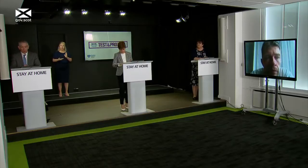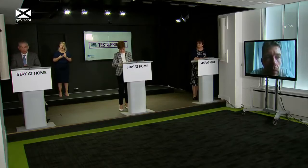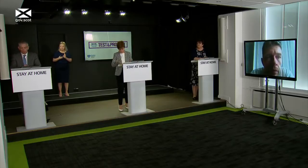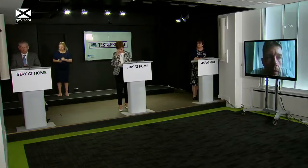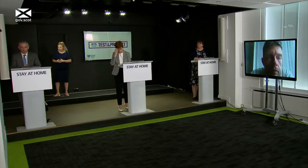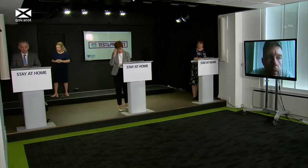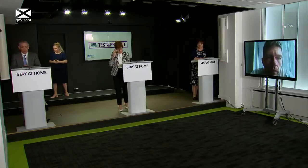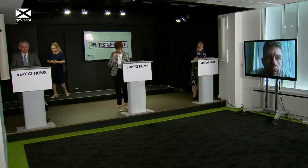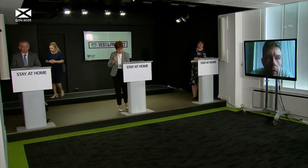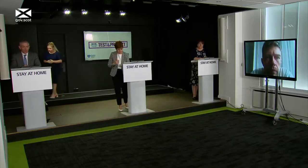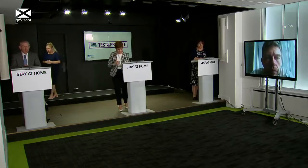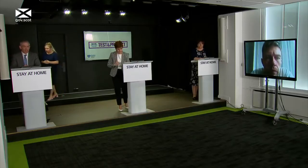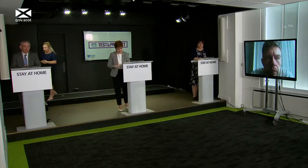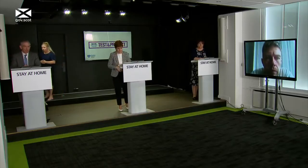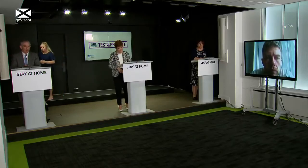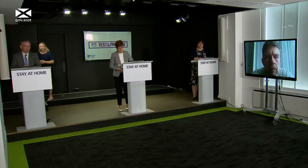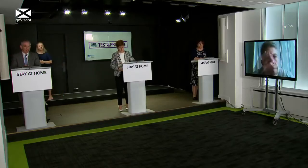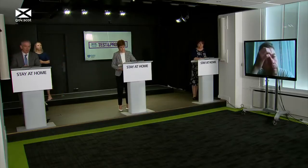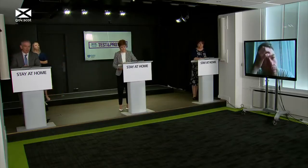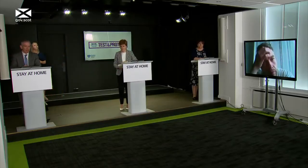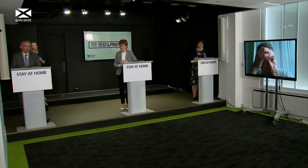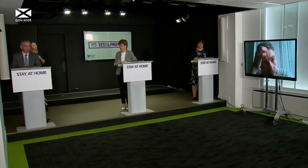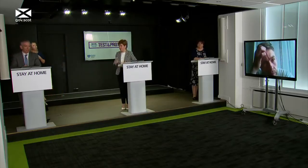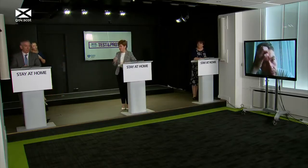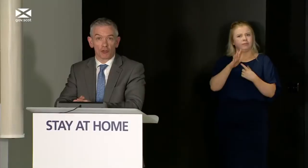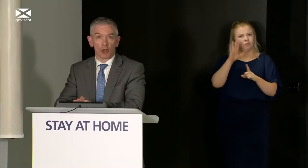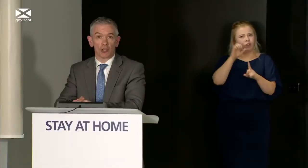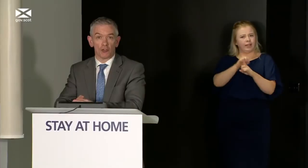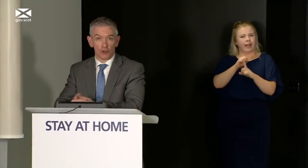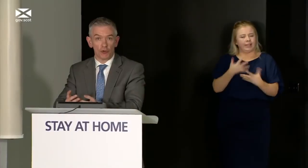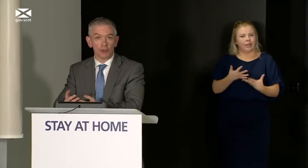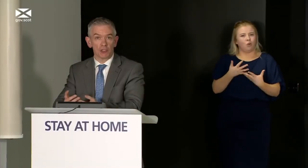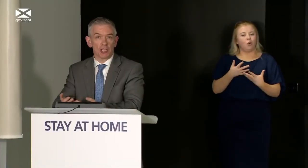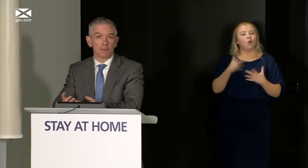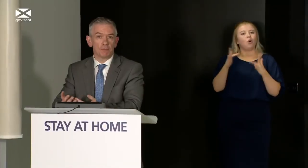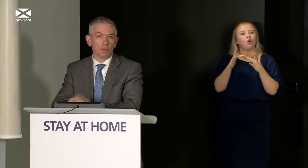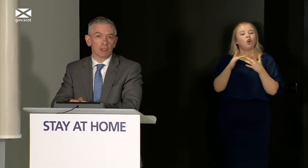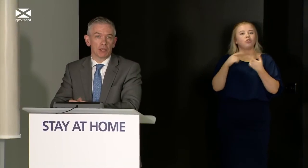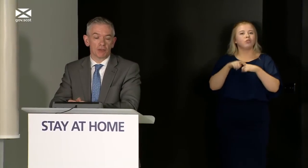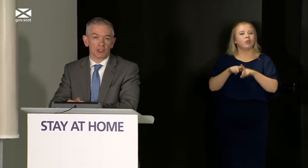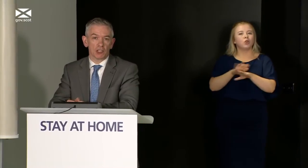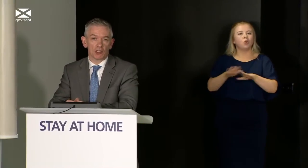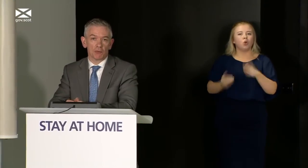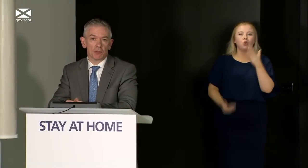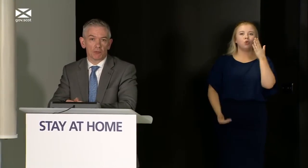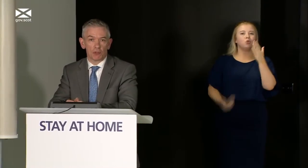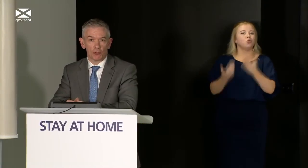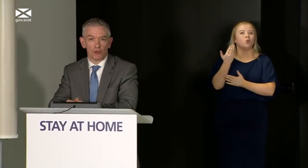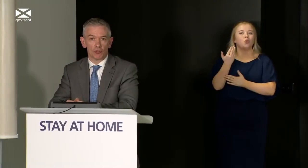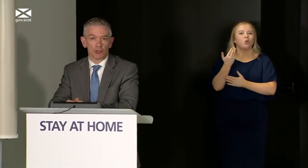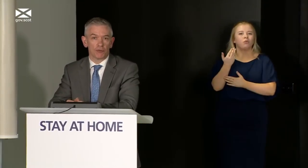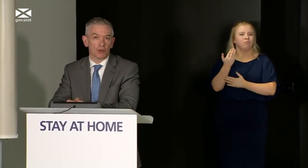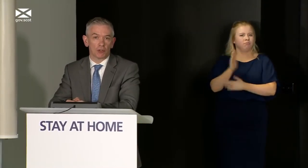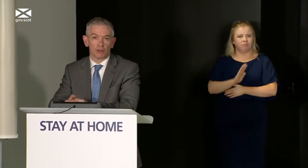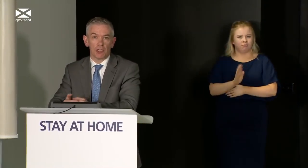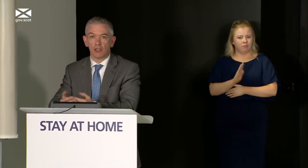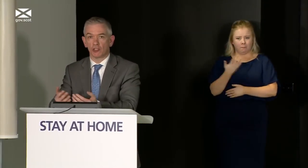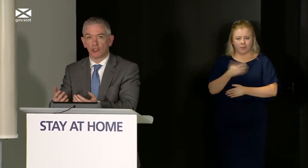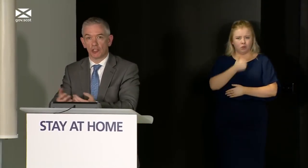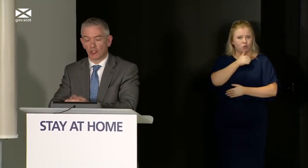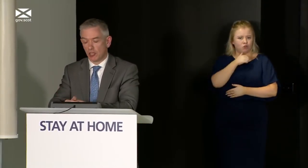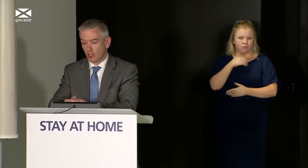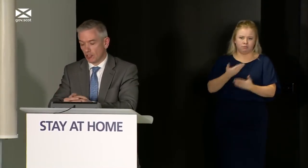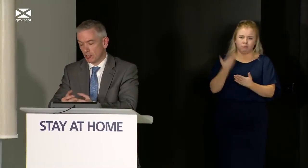think it's important to kind of recognise at this point in time that contact tracing is not a new step in public health it's something that's been used for